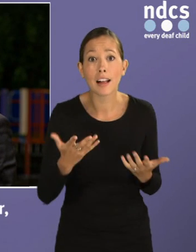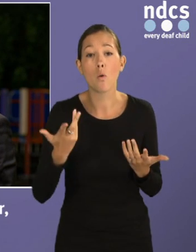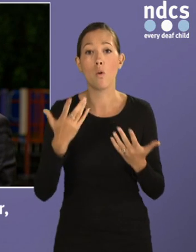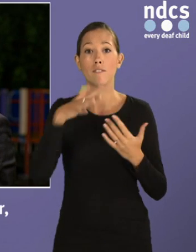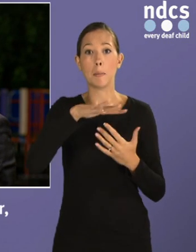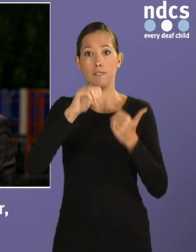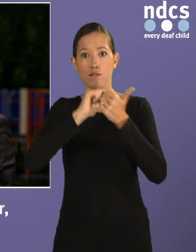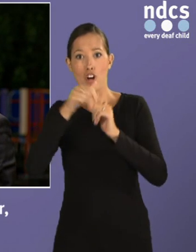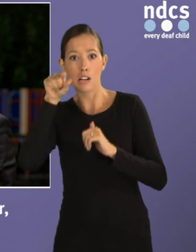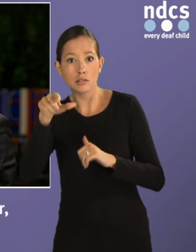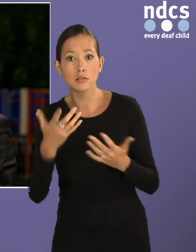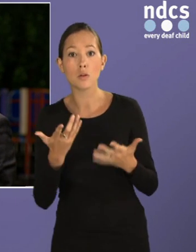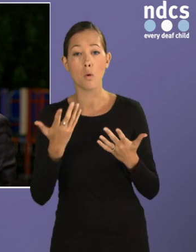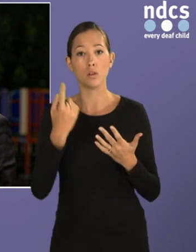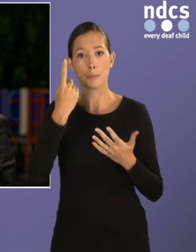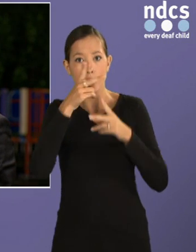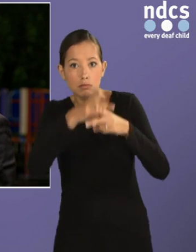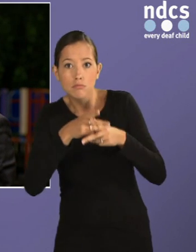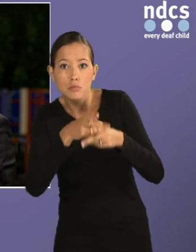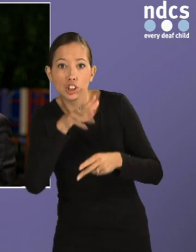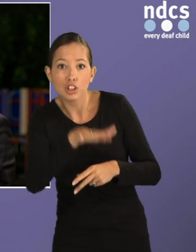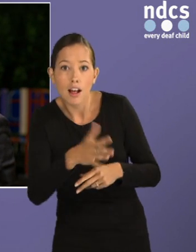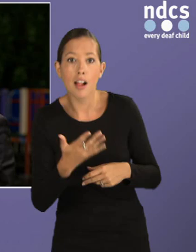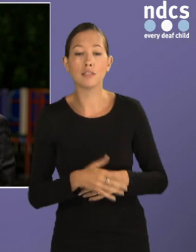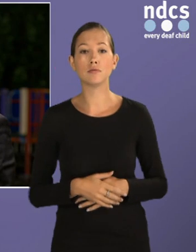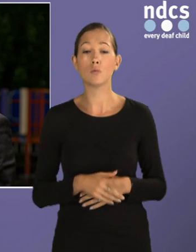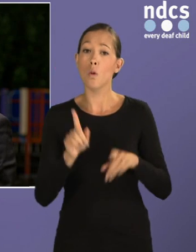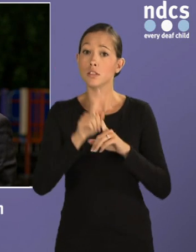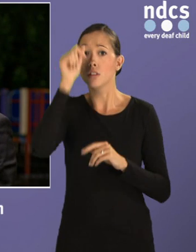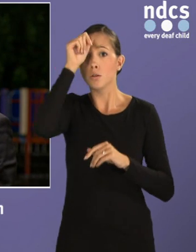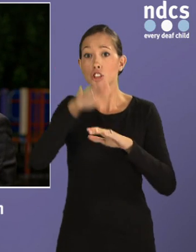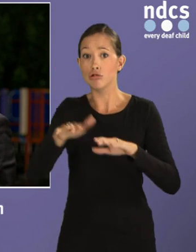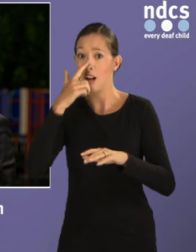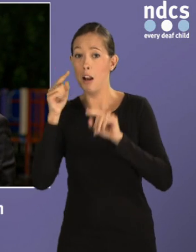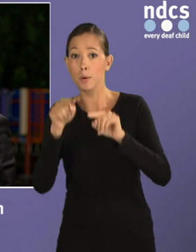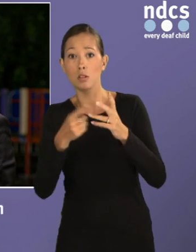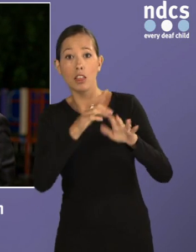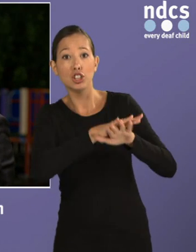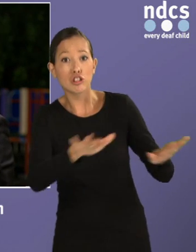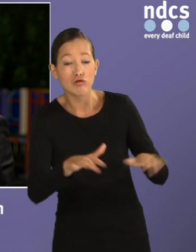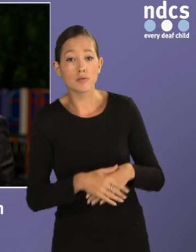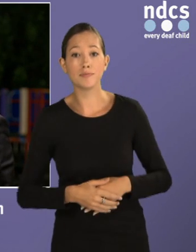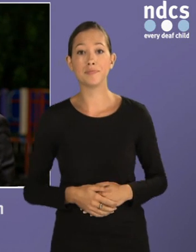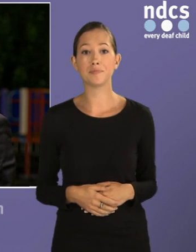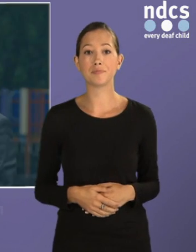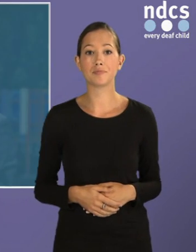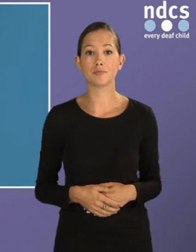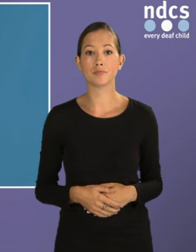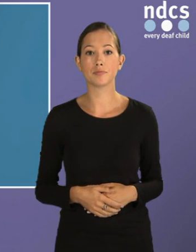child. It could be a family member, it could be a friend of the family, someone who's caring for a child. We also know that children abuse each other.